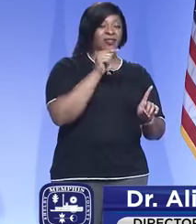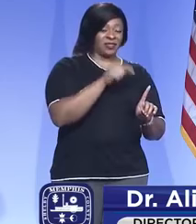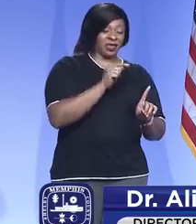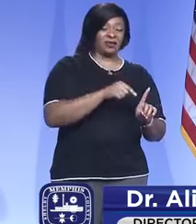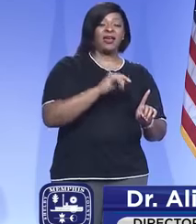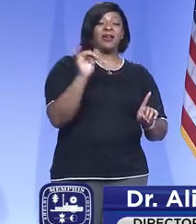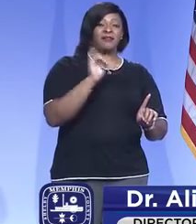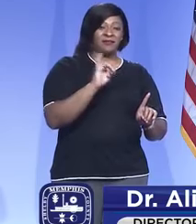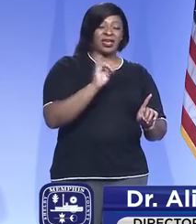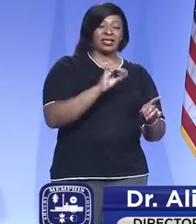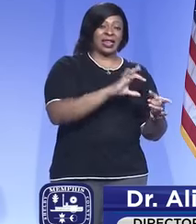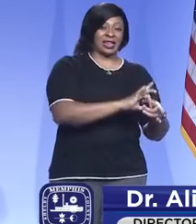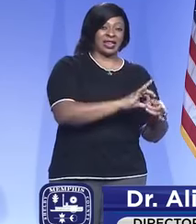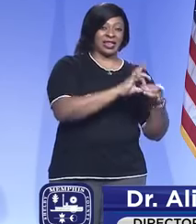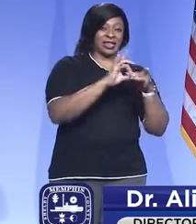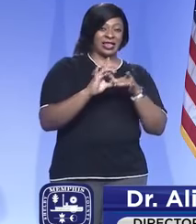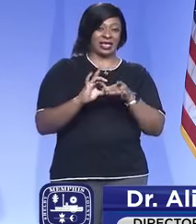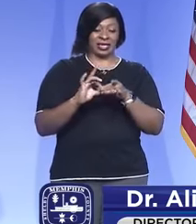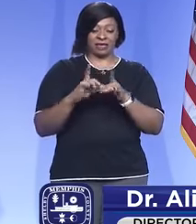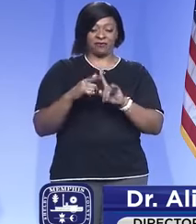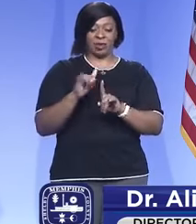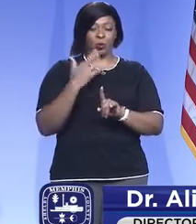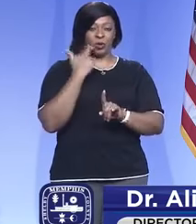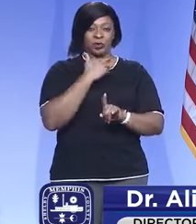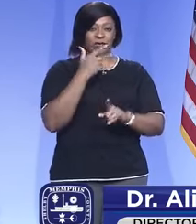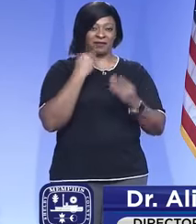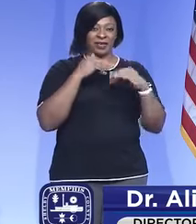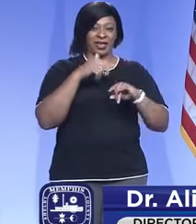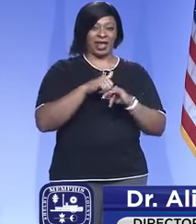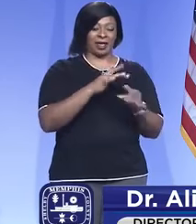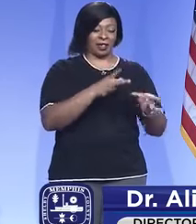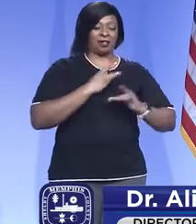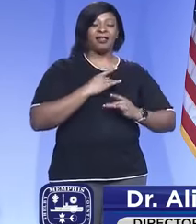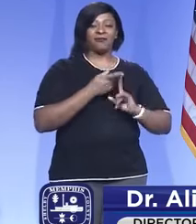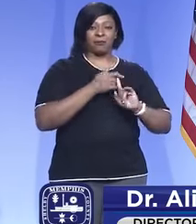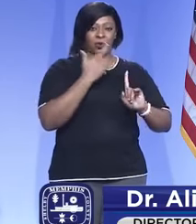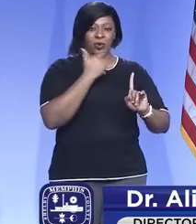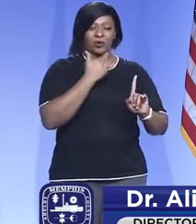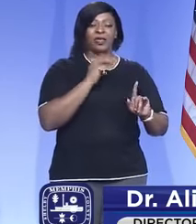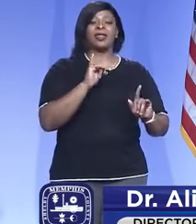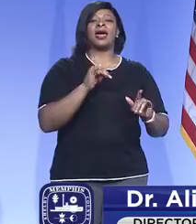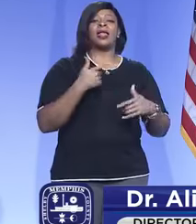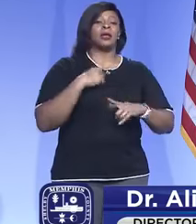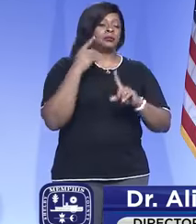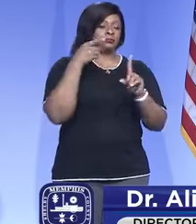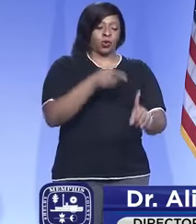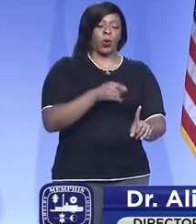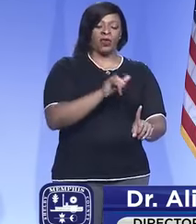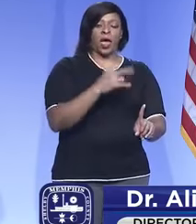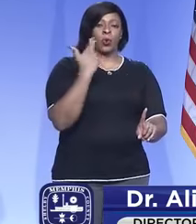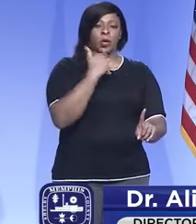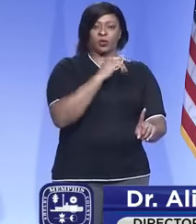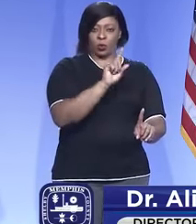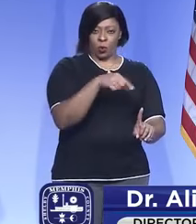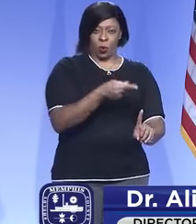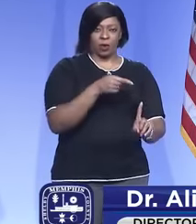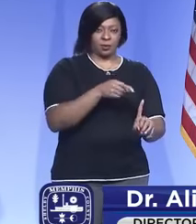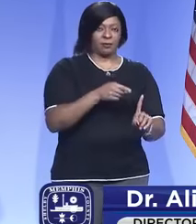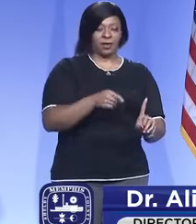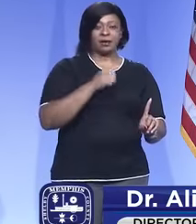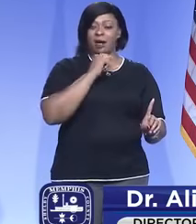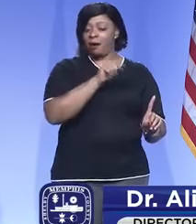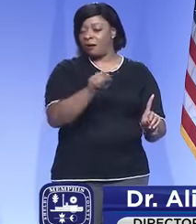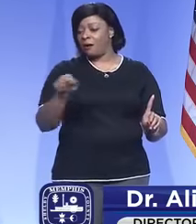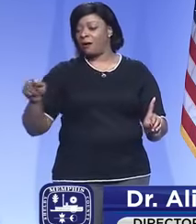infection is linked to that specific restaurant. That would allow us to target that restaurant only and not